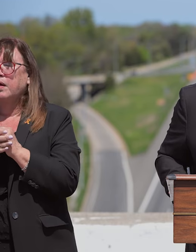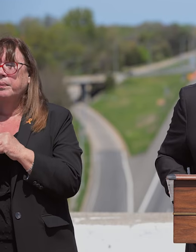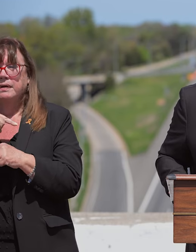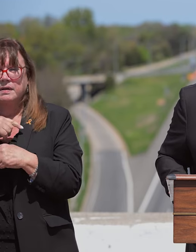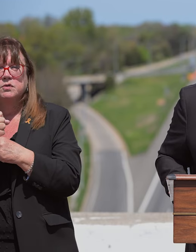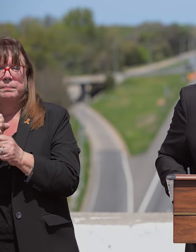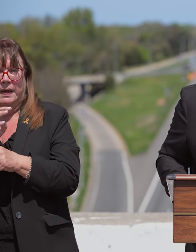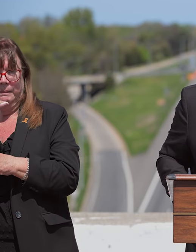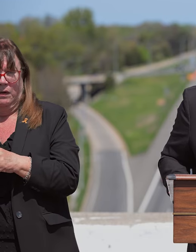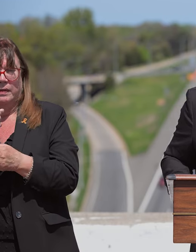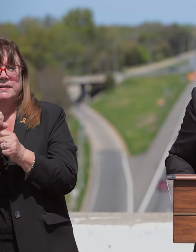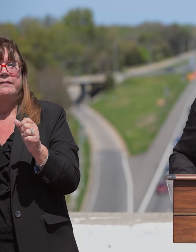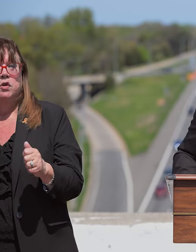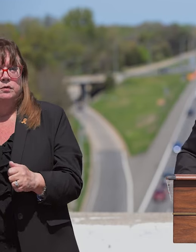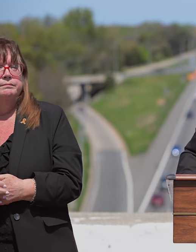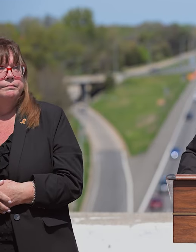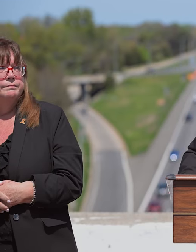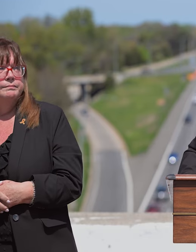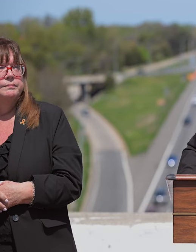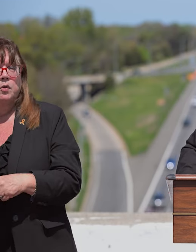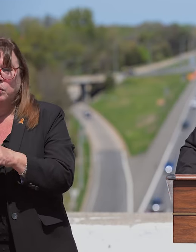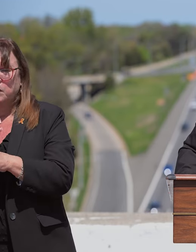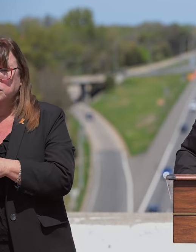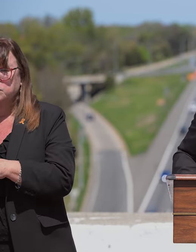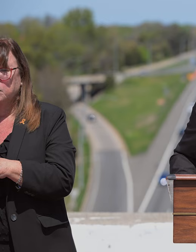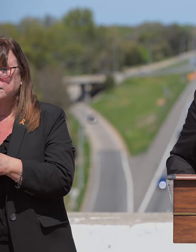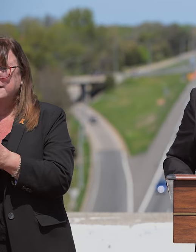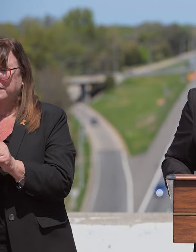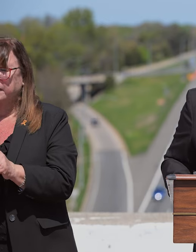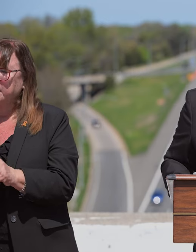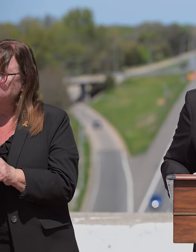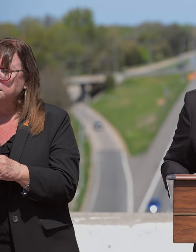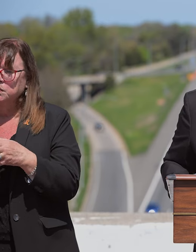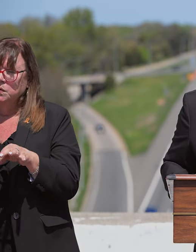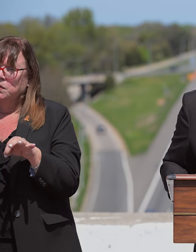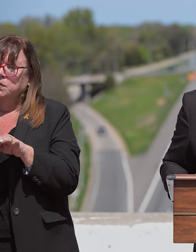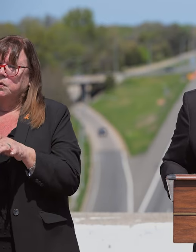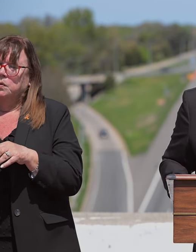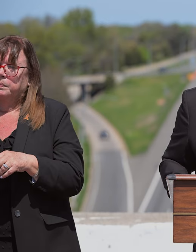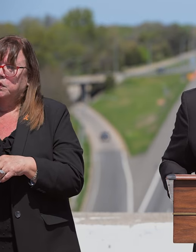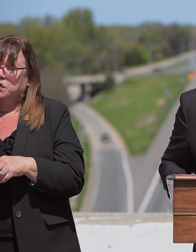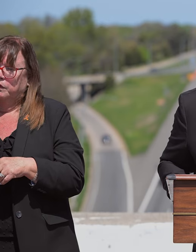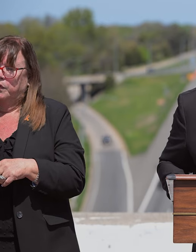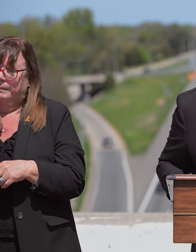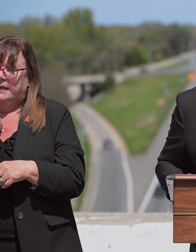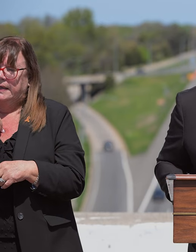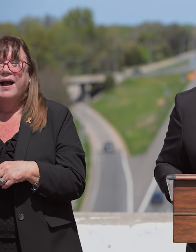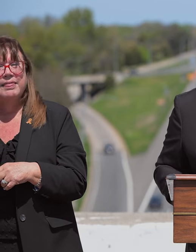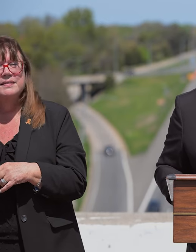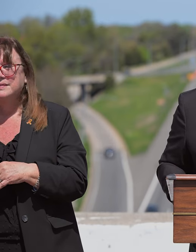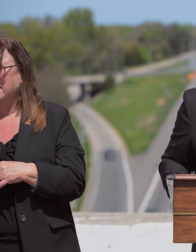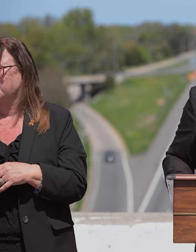to make Maryland safer. Work zone safety is personal to me, and I think it's personal to everyone here